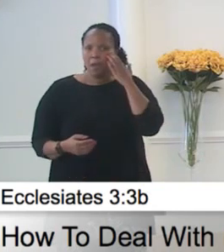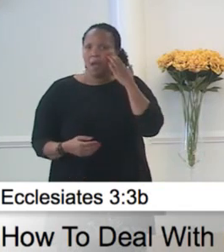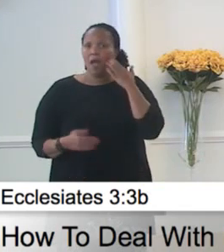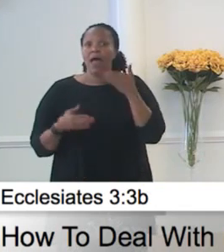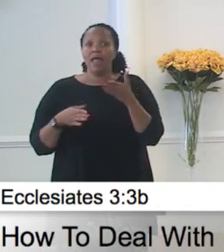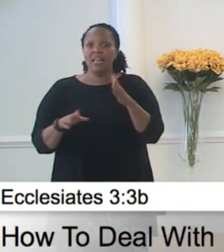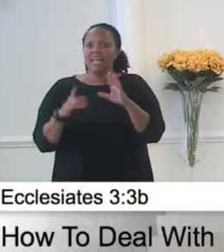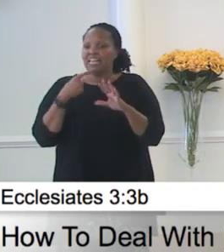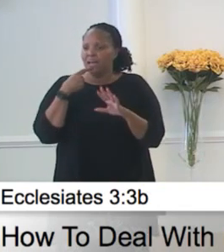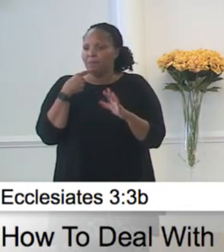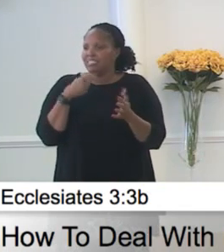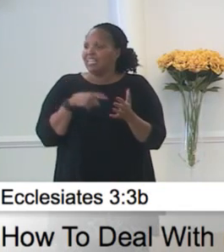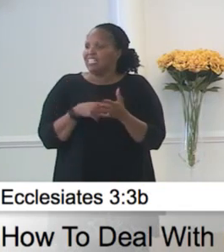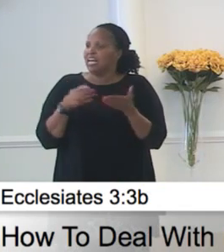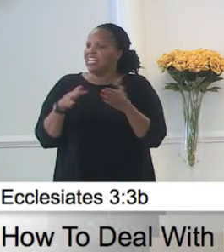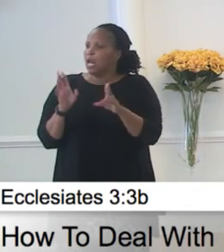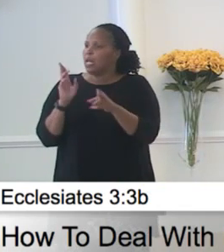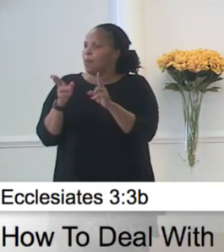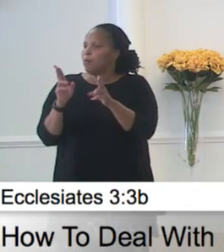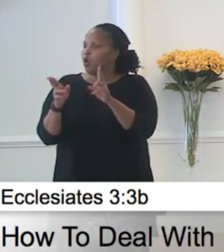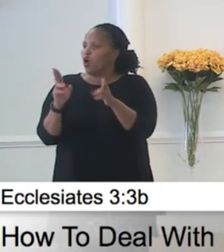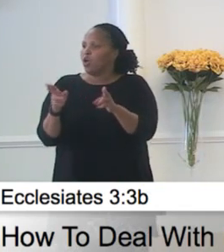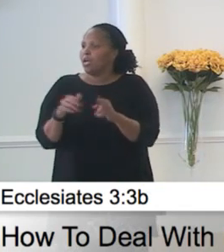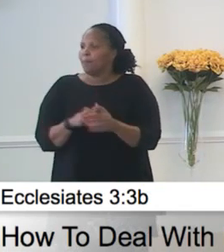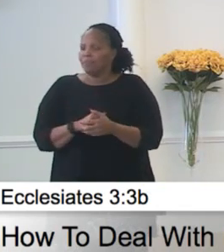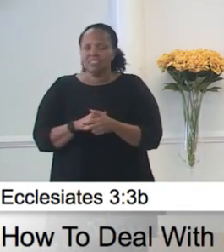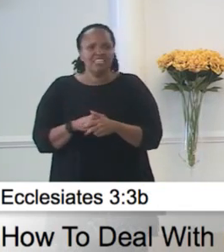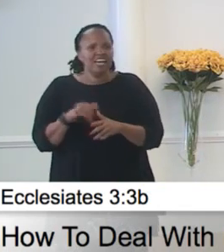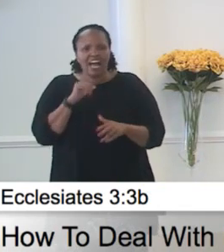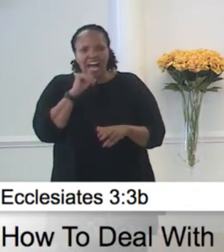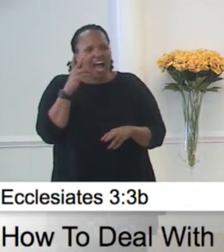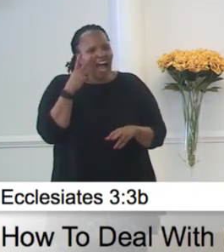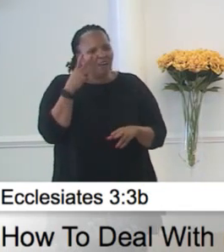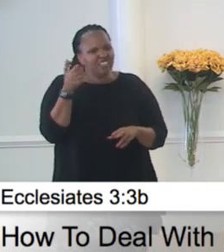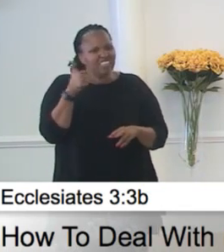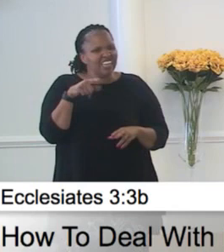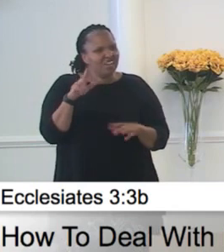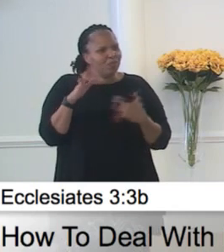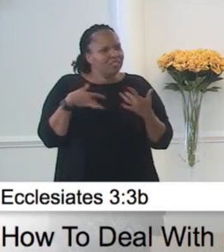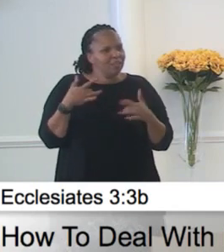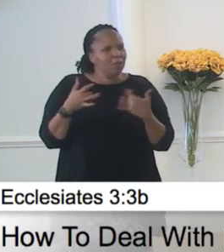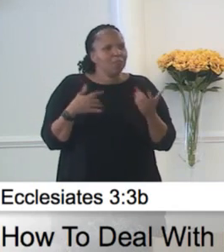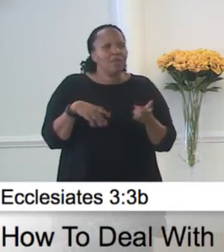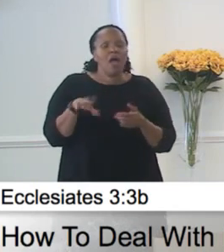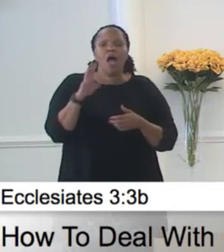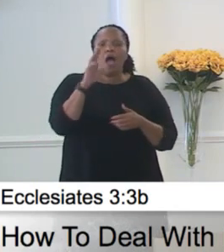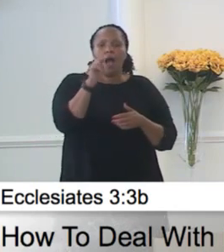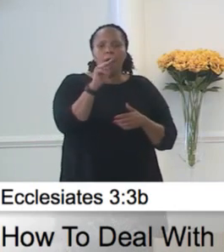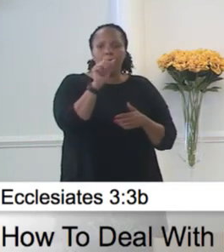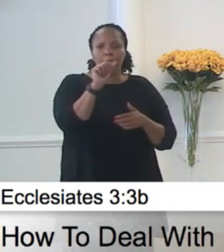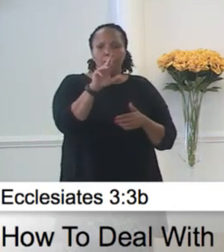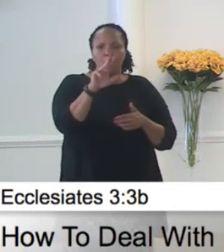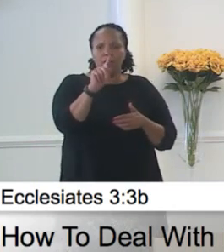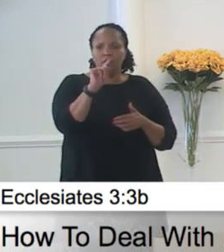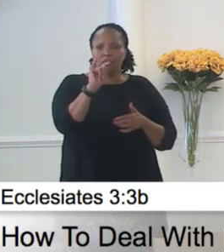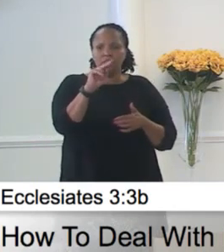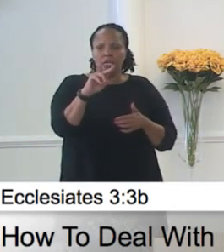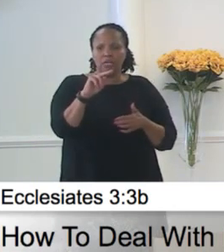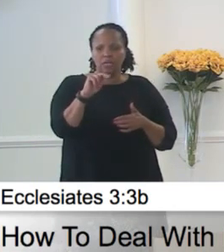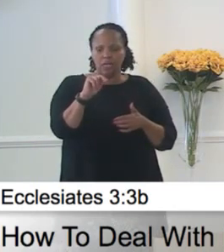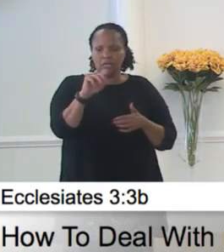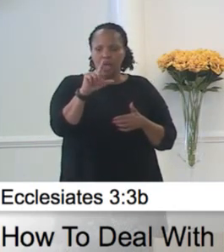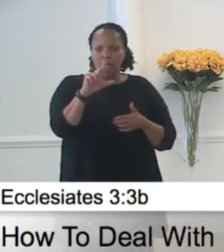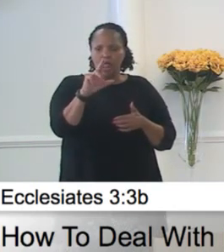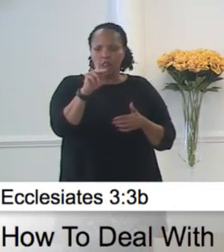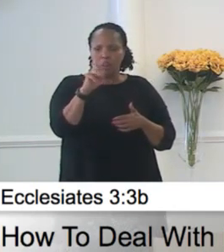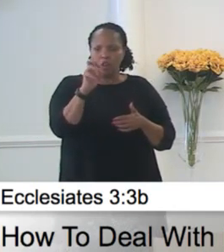Let me just say this, because let me just hear him give y'all this, because I don't see nobody getting out. Now, Martin Luther said this, the theologian, minister scribe. Martin